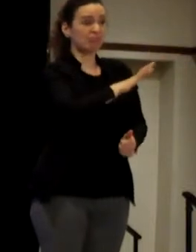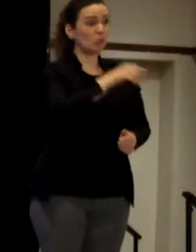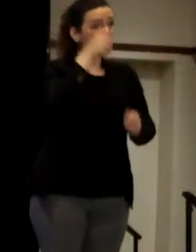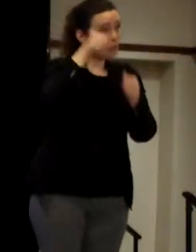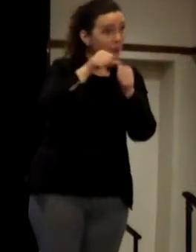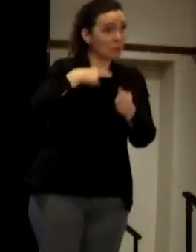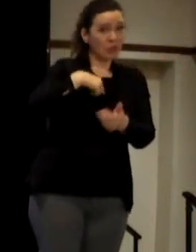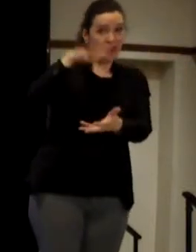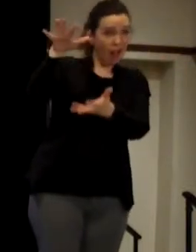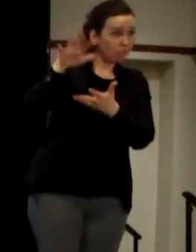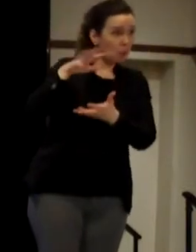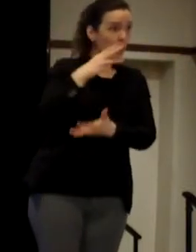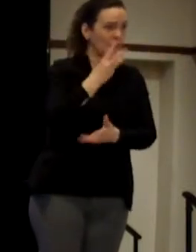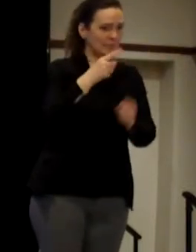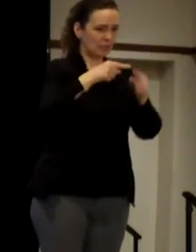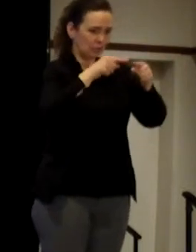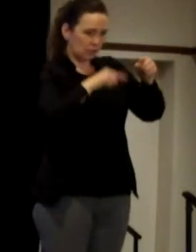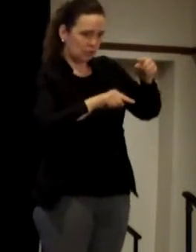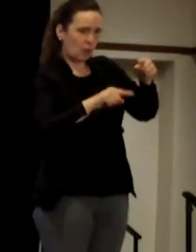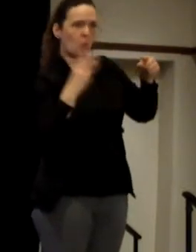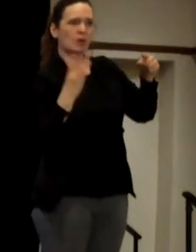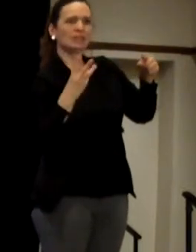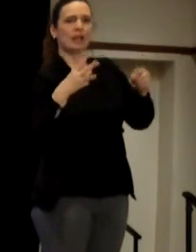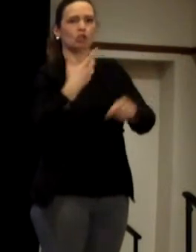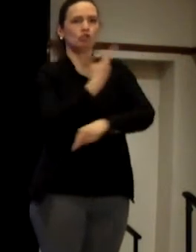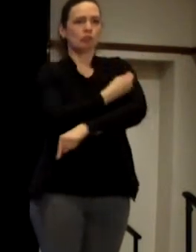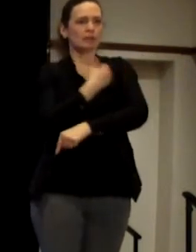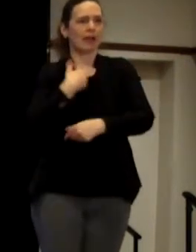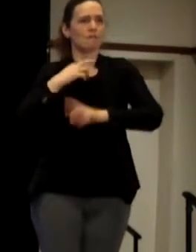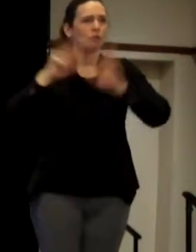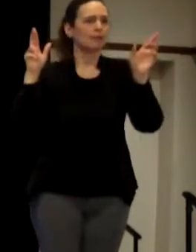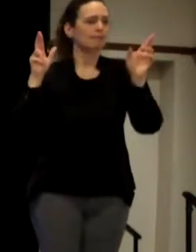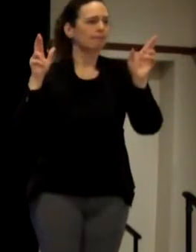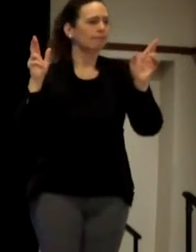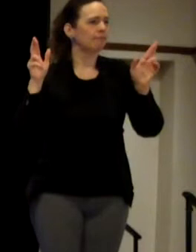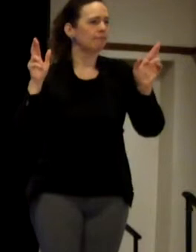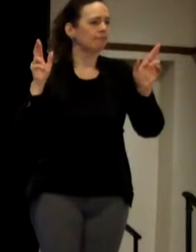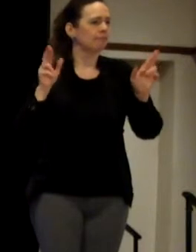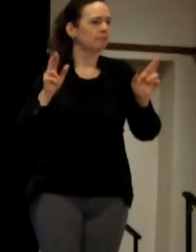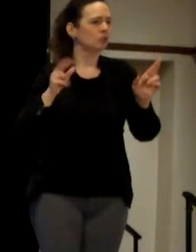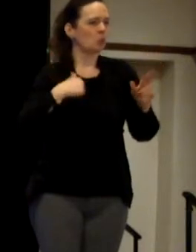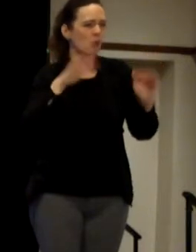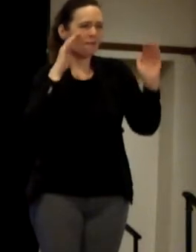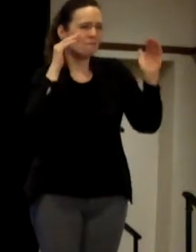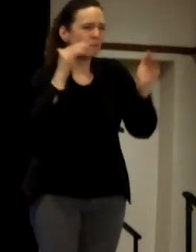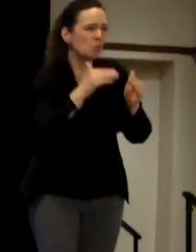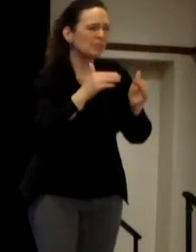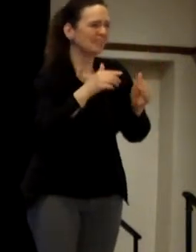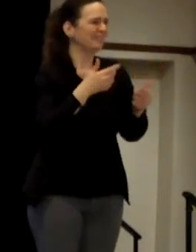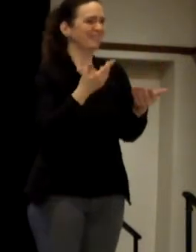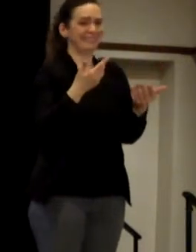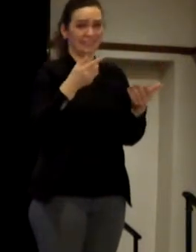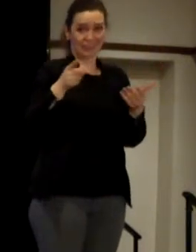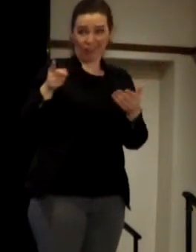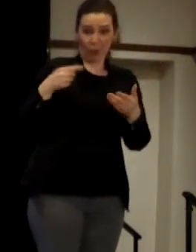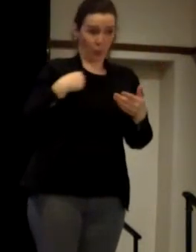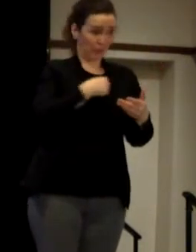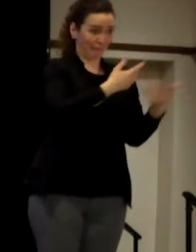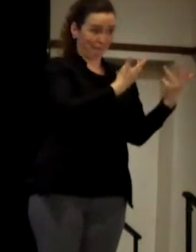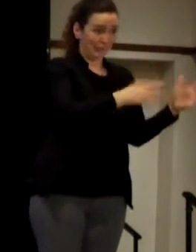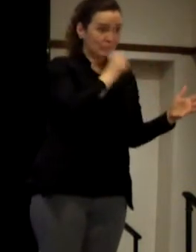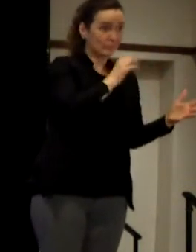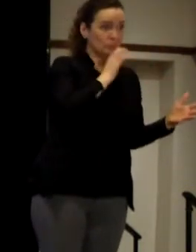we have all this other supply, and we're trying to really micro-target and make it as easy as possible for people to get their shot